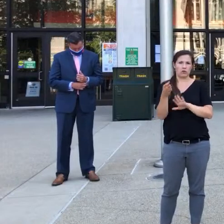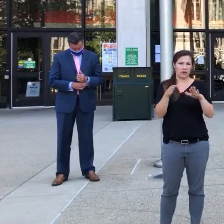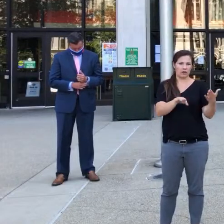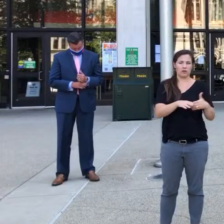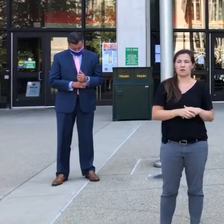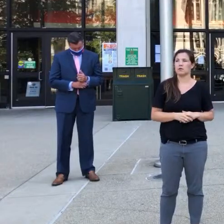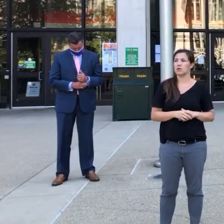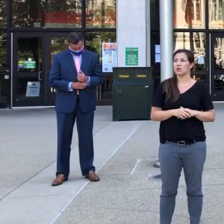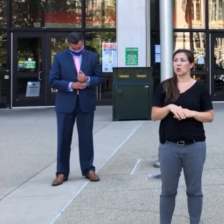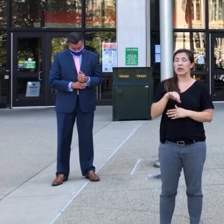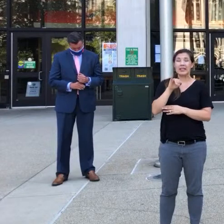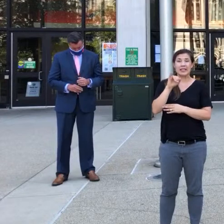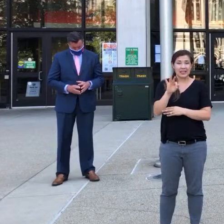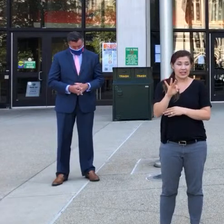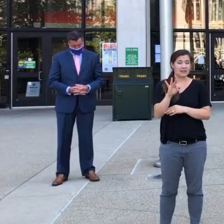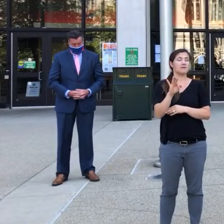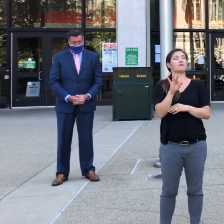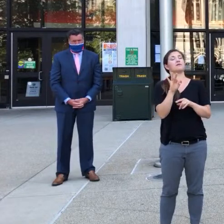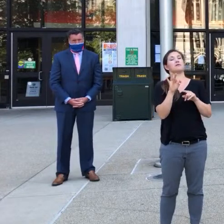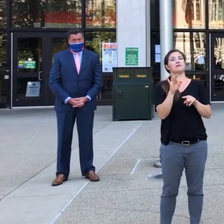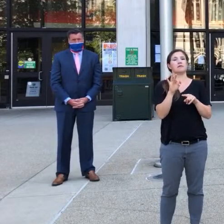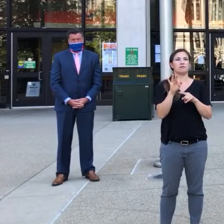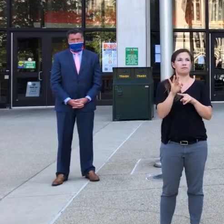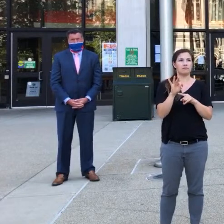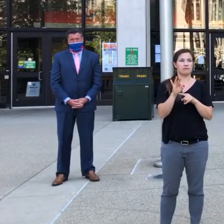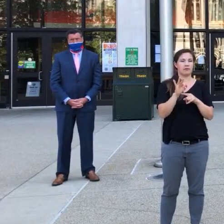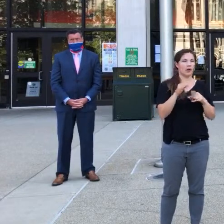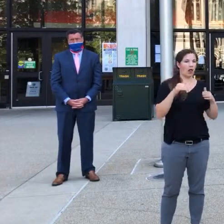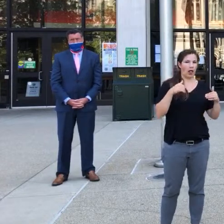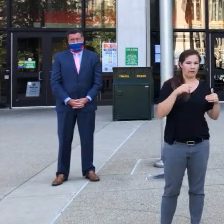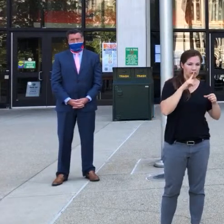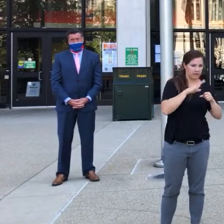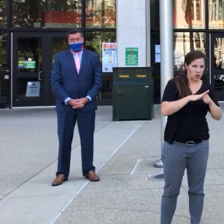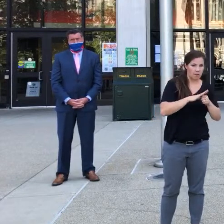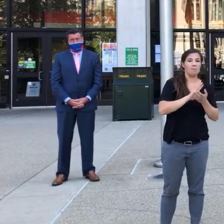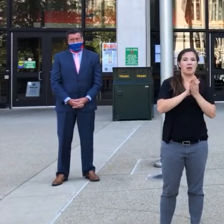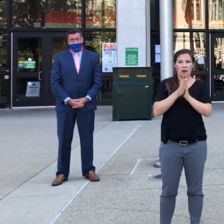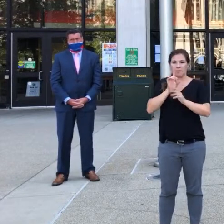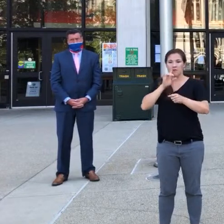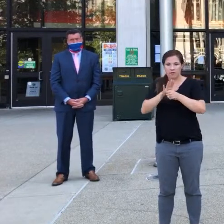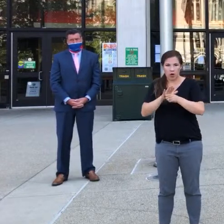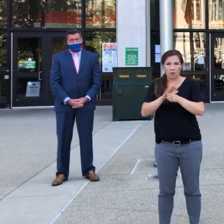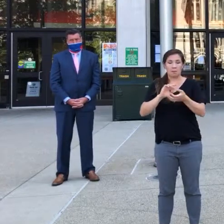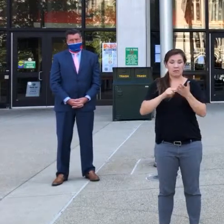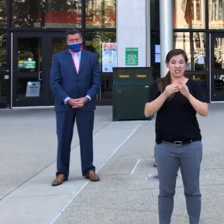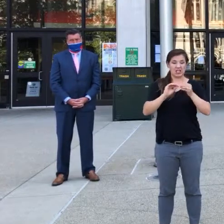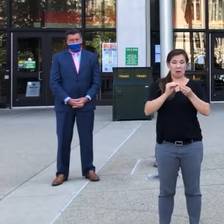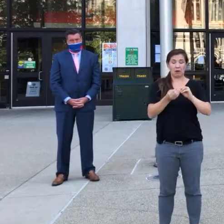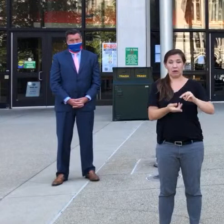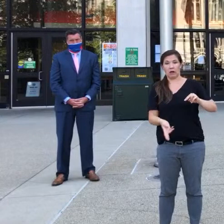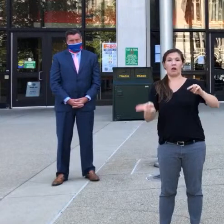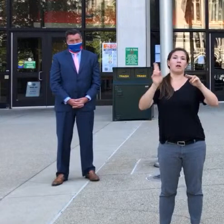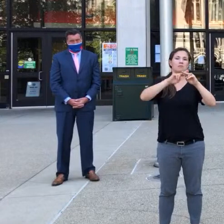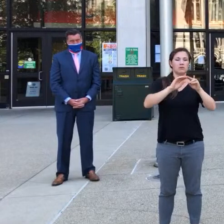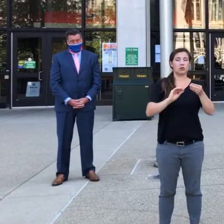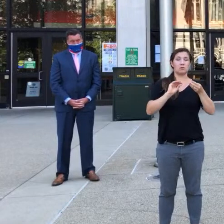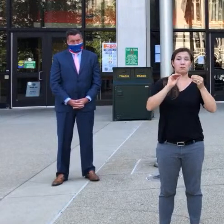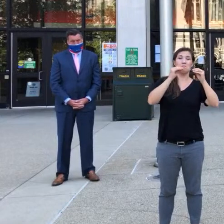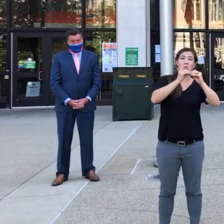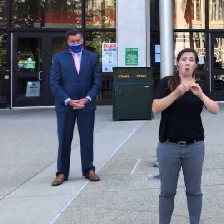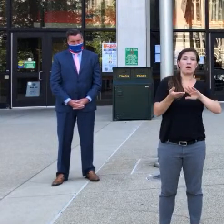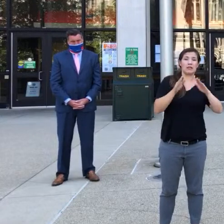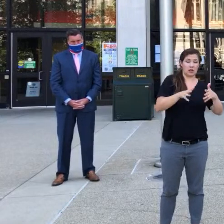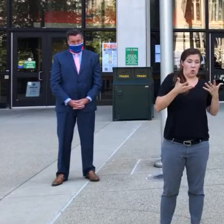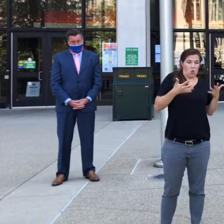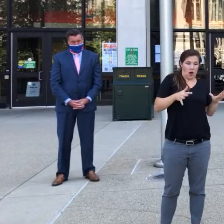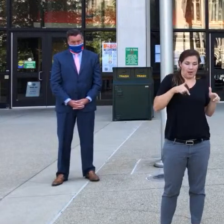if those pending cases all became confirmed cases, we would actually have more deaths